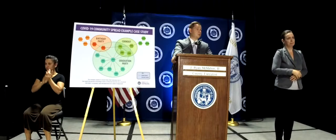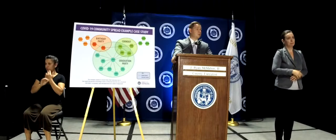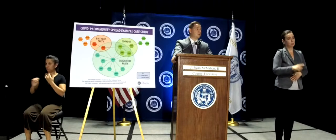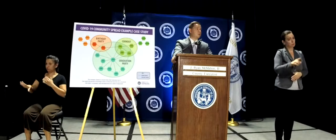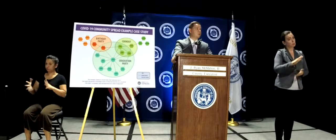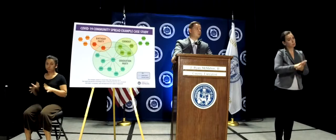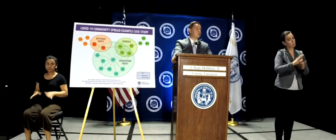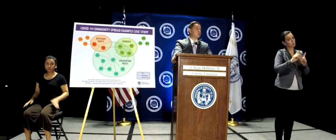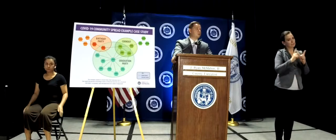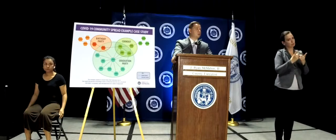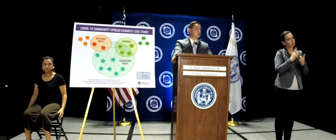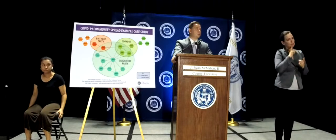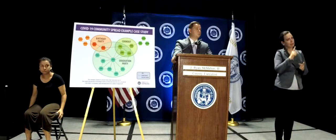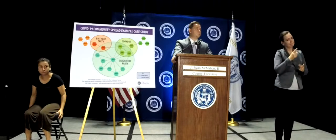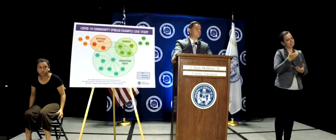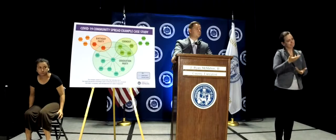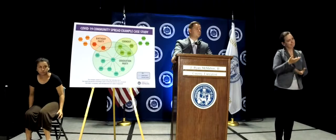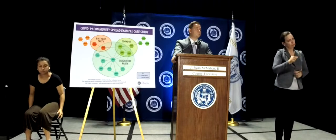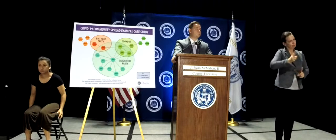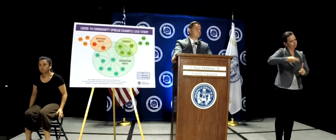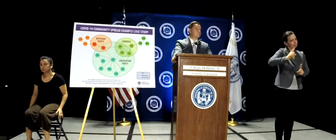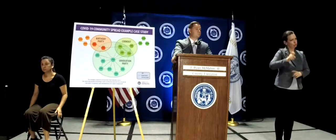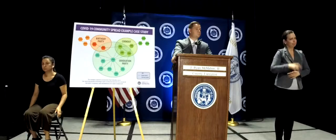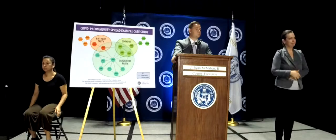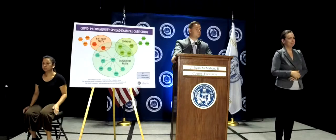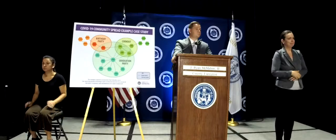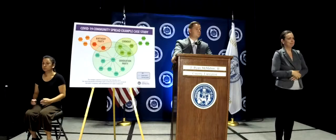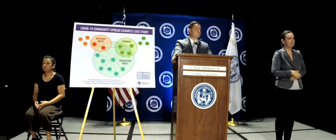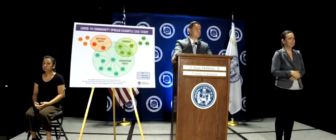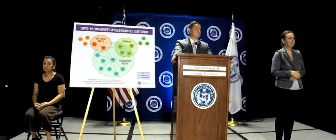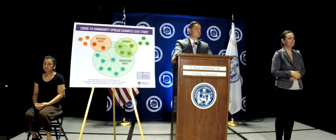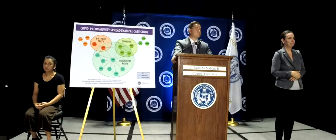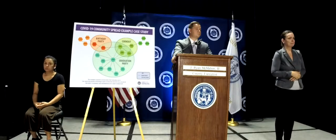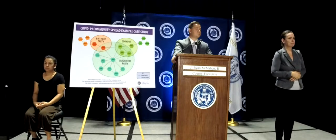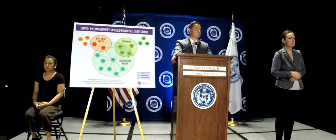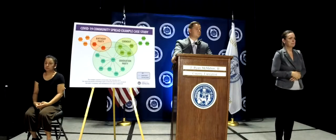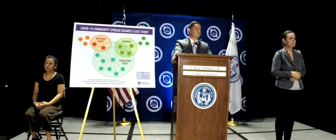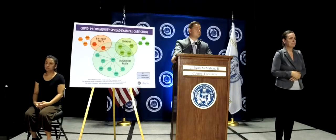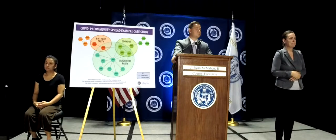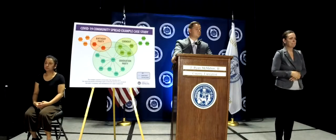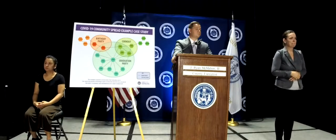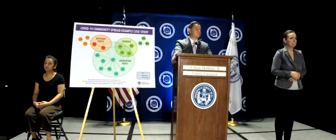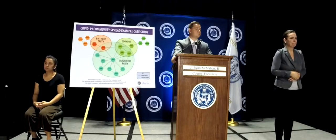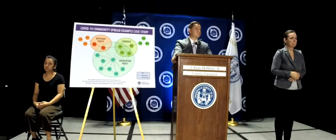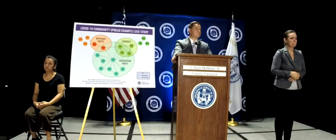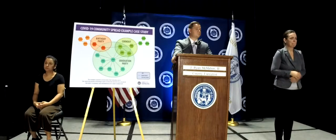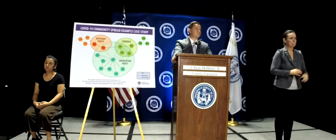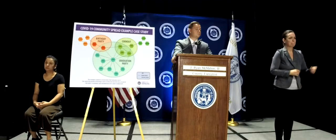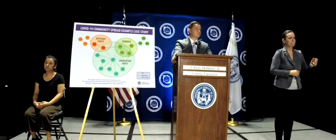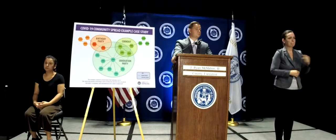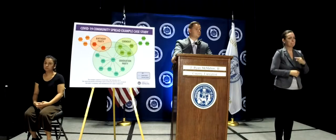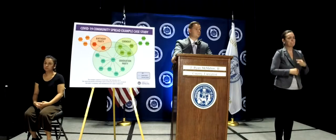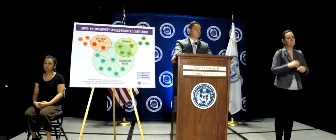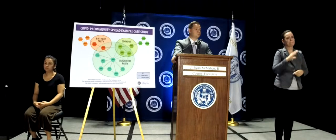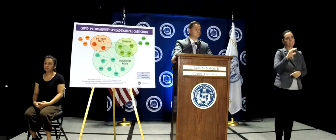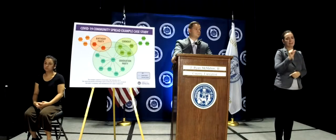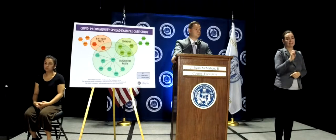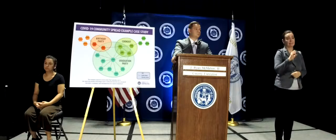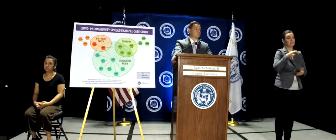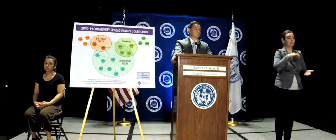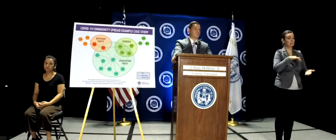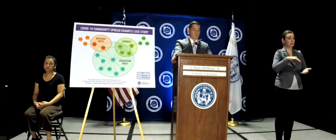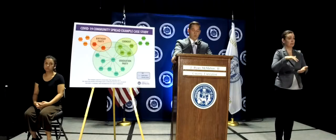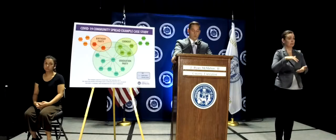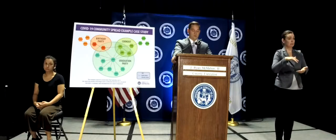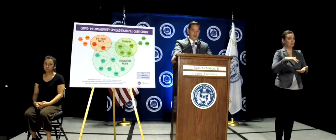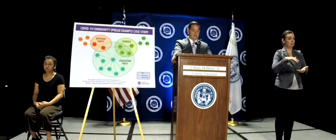Ryan, do you have a similar case study or any knowledge that there's been a cluster or a spread because of a bar and